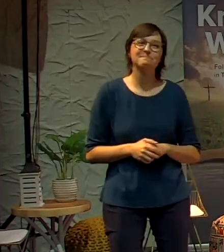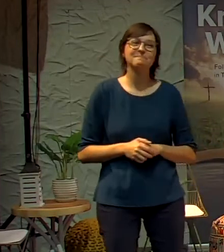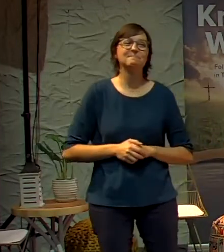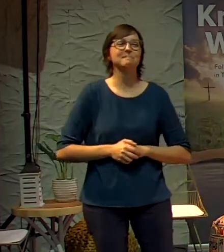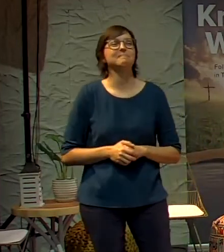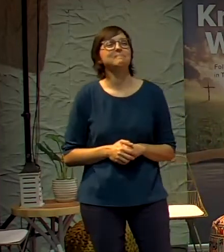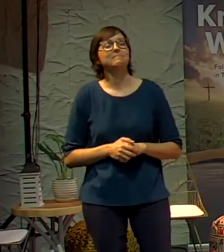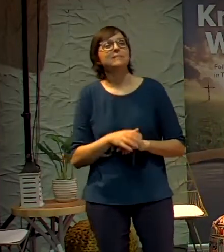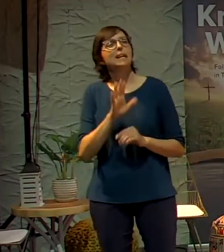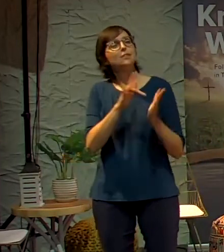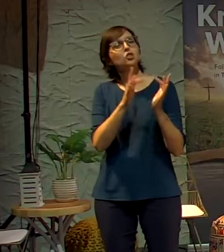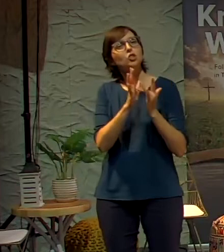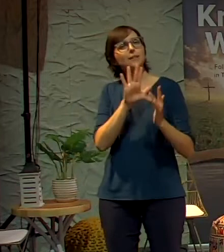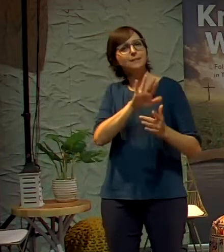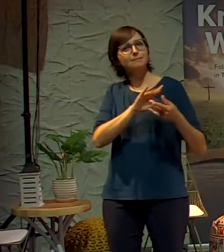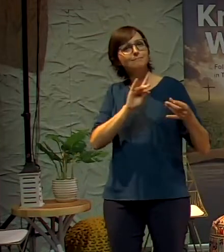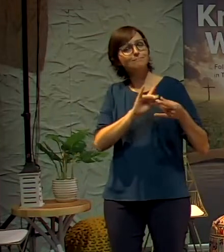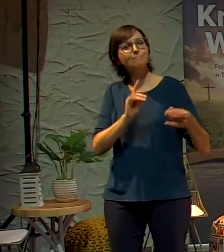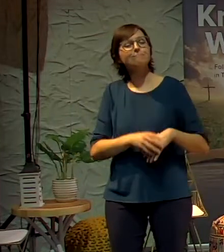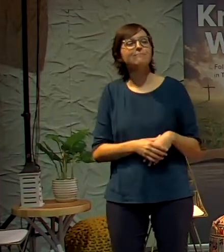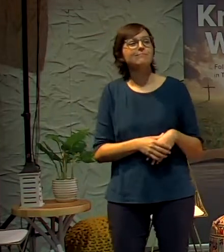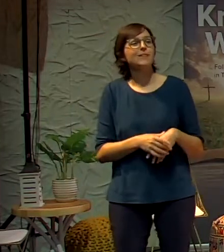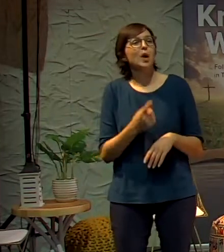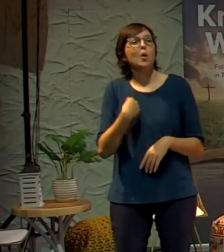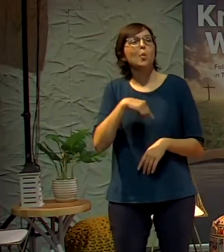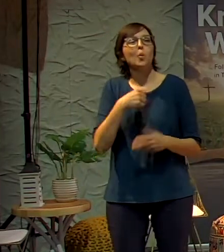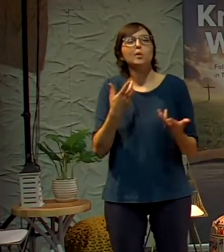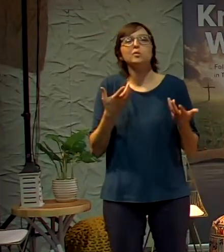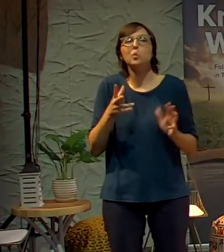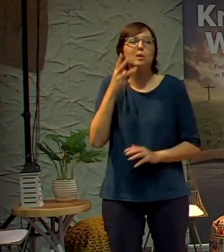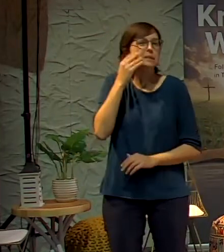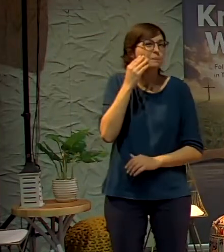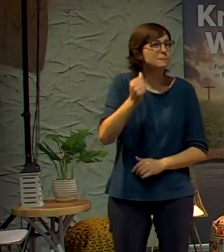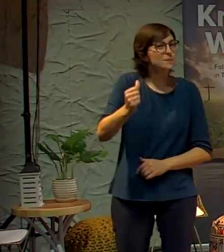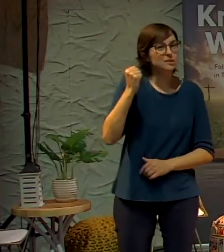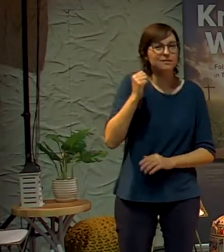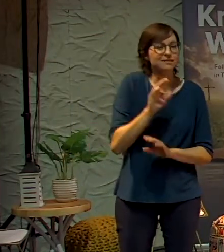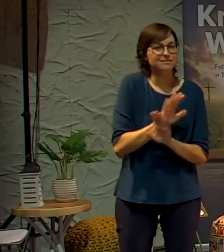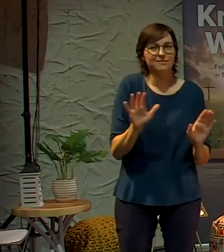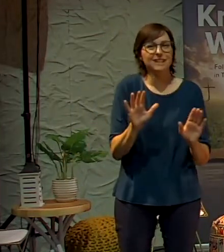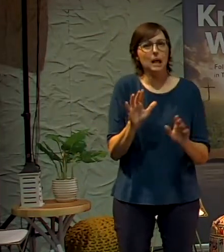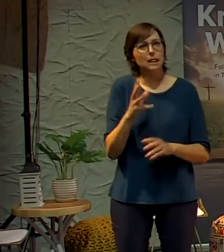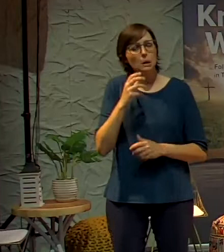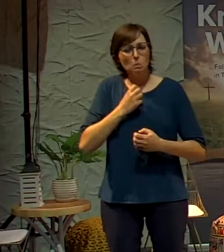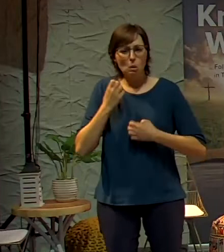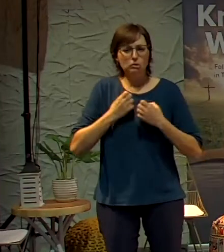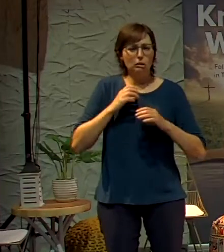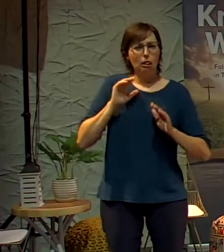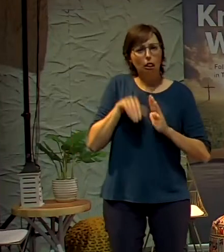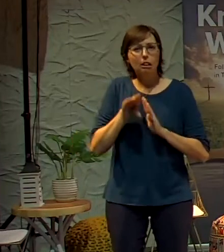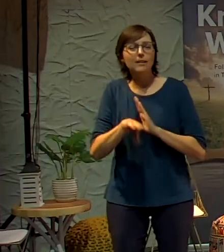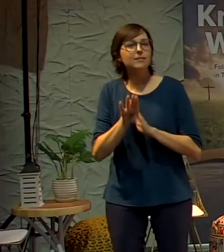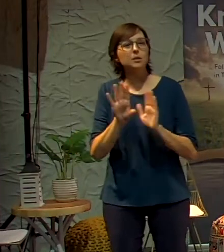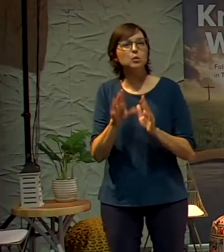That's what Jesus is talking about. And that's the thing, is like, we just don't want rejection. We don't want to do the emotional labor. What if they did